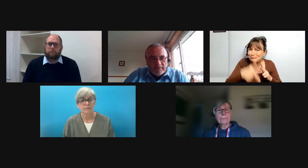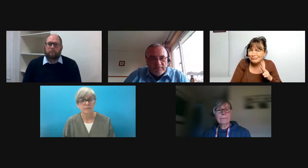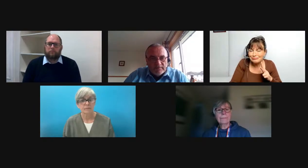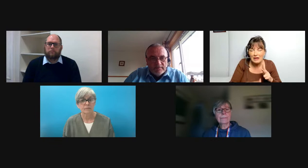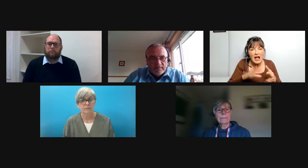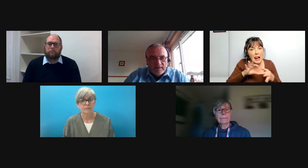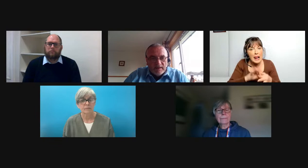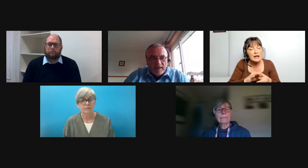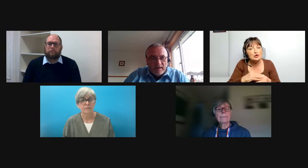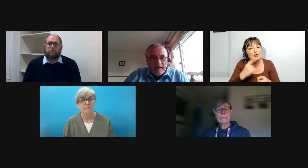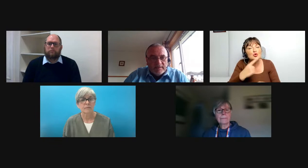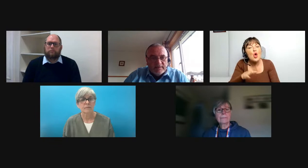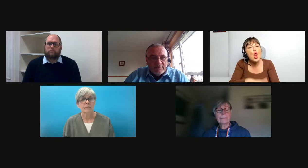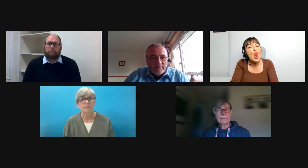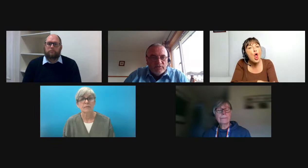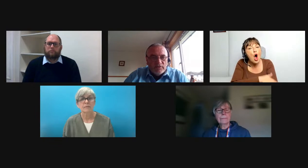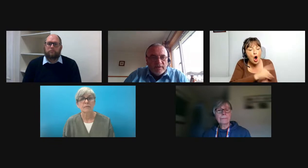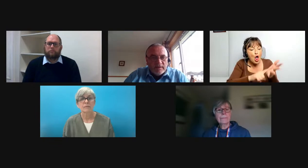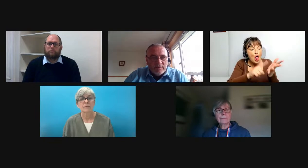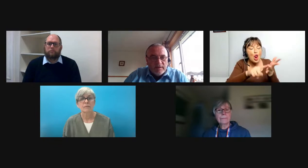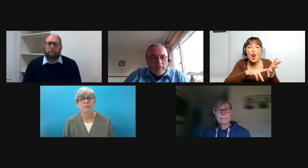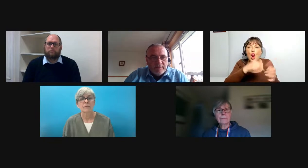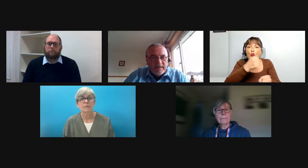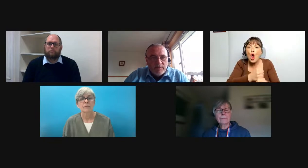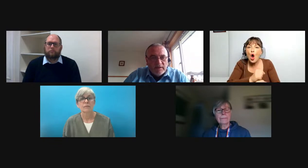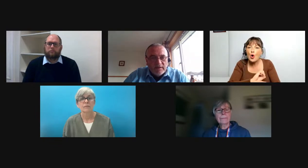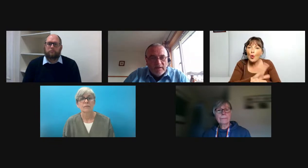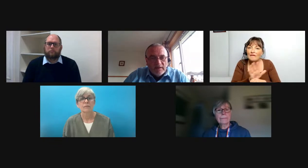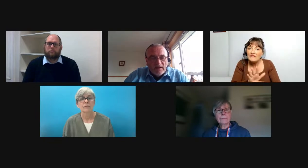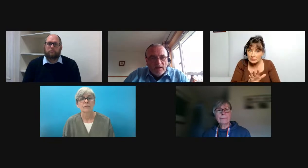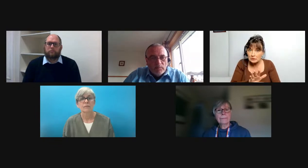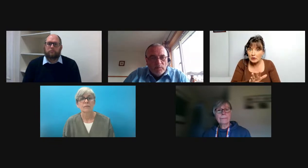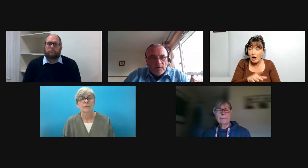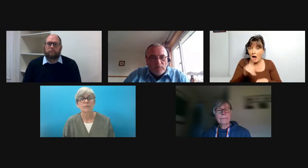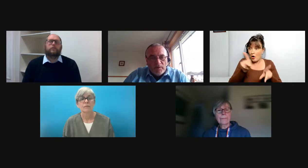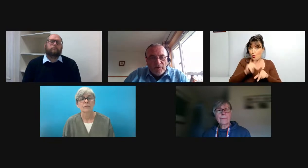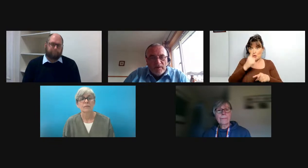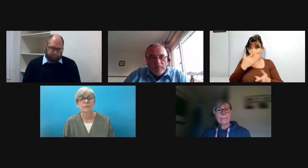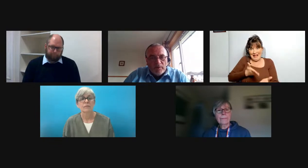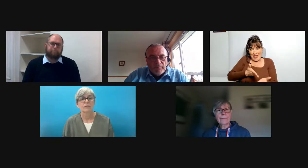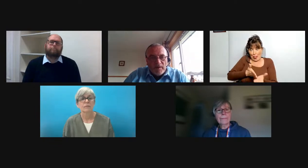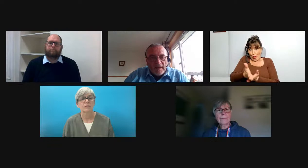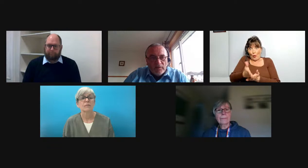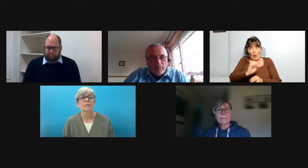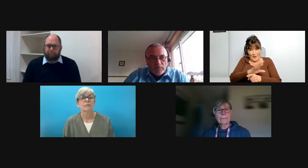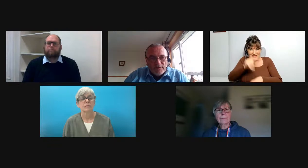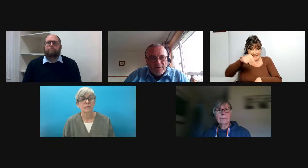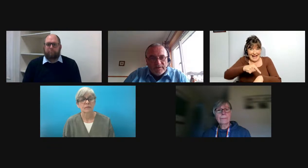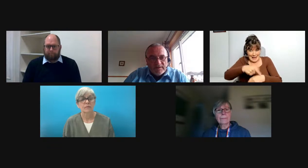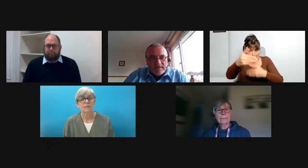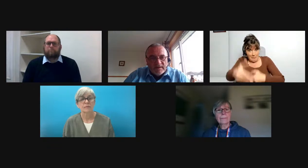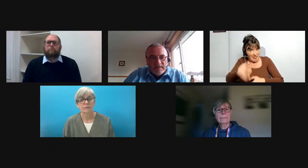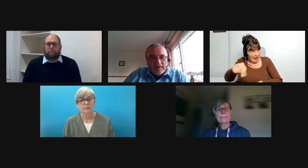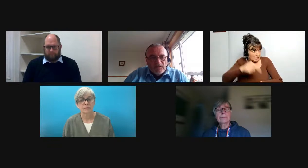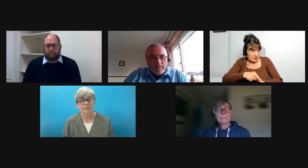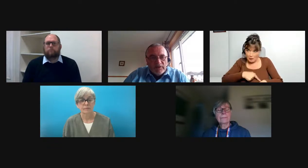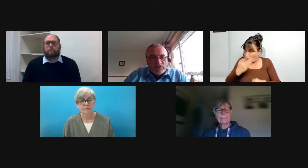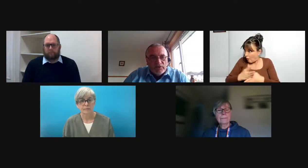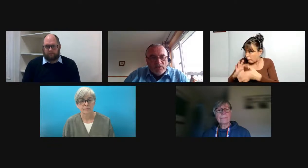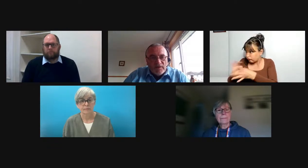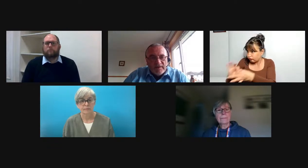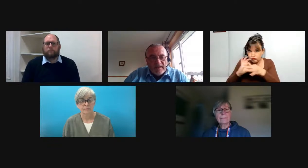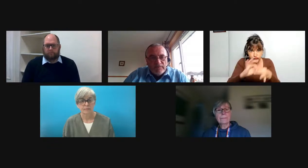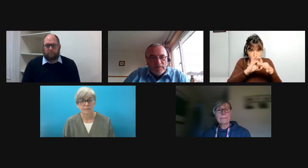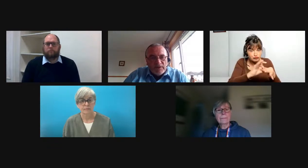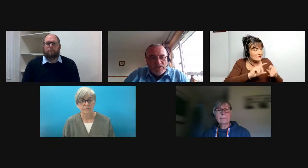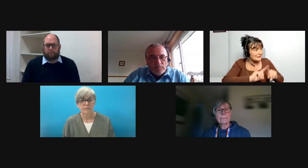COVID, and indeed during the pandemic, we worked with a number of health boards to make